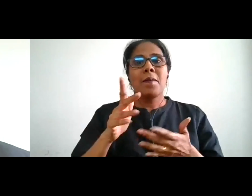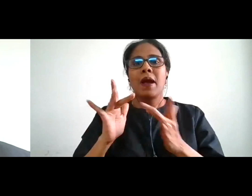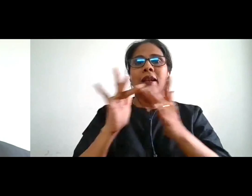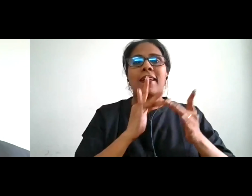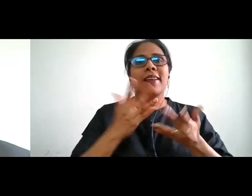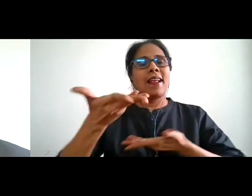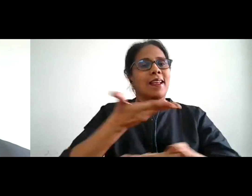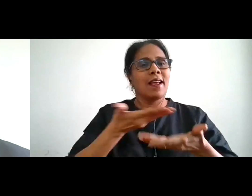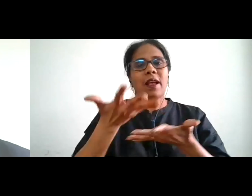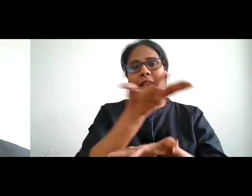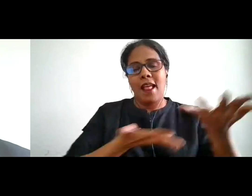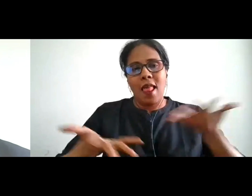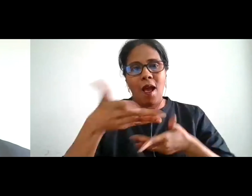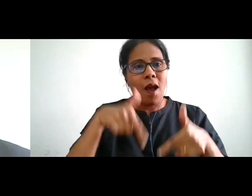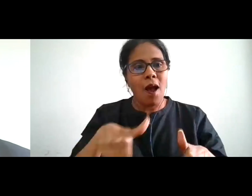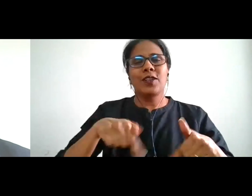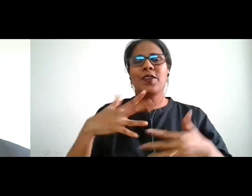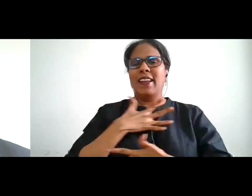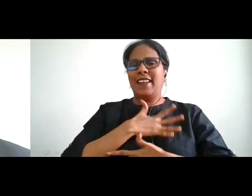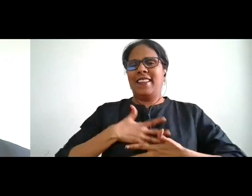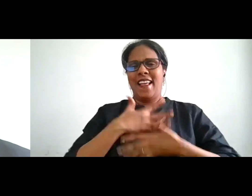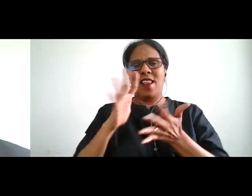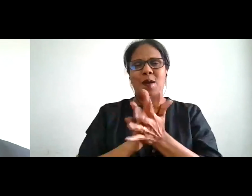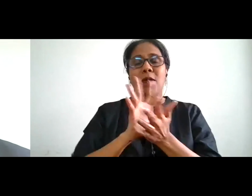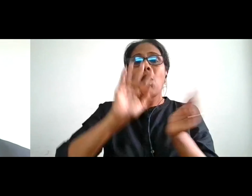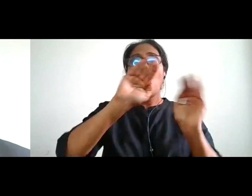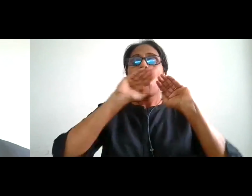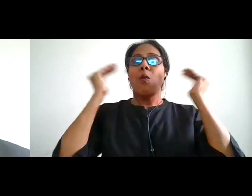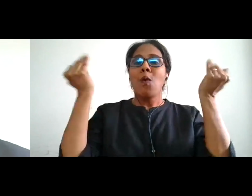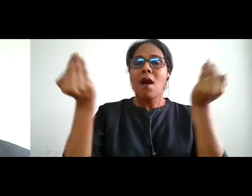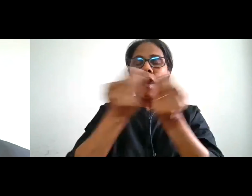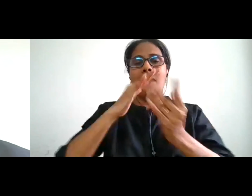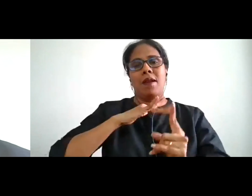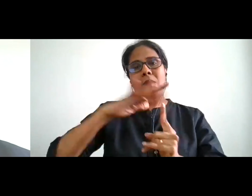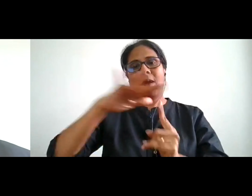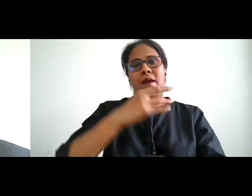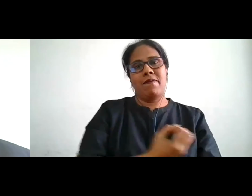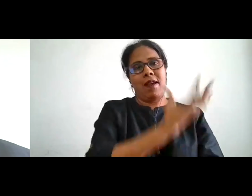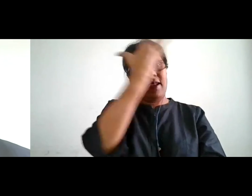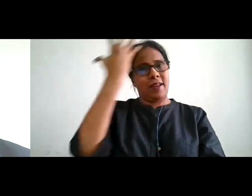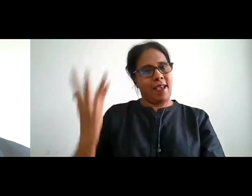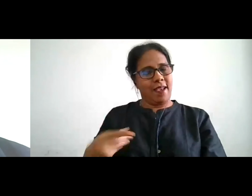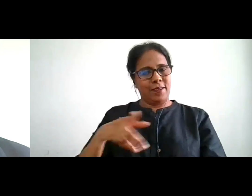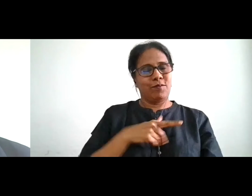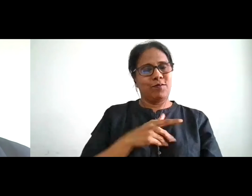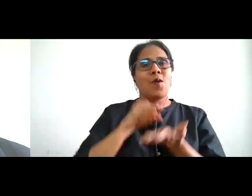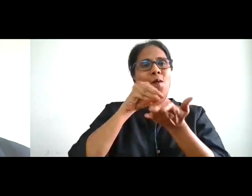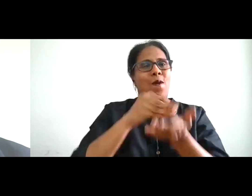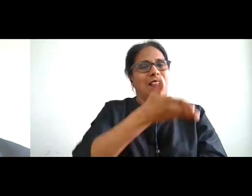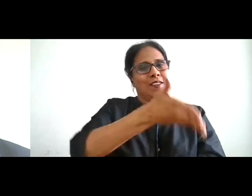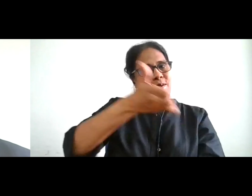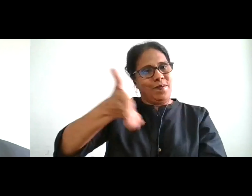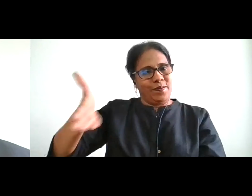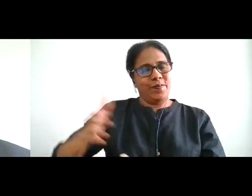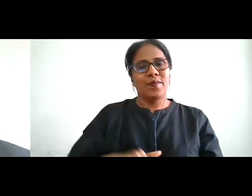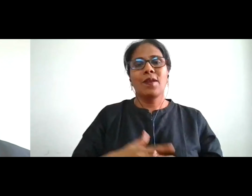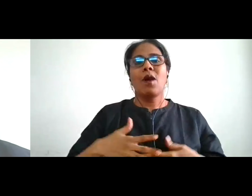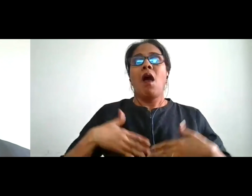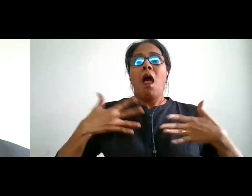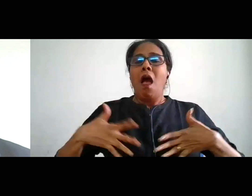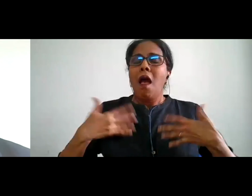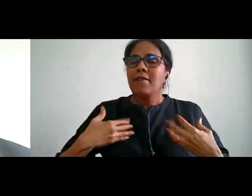celebrate the World Wi-Fi Day in advance today. It is my honor and privilege to welcome eminent